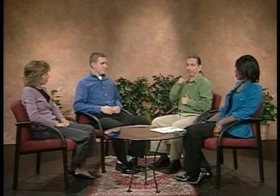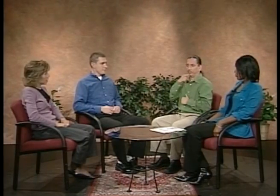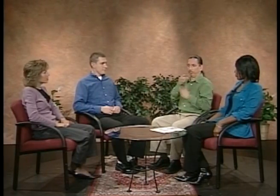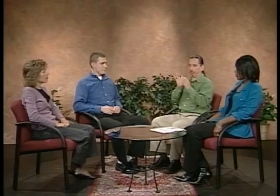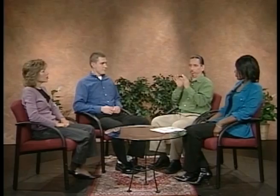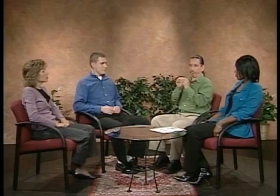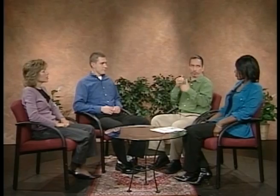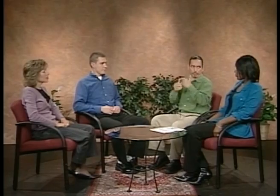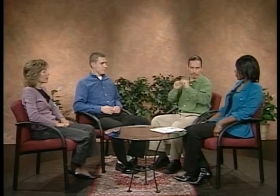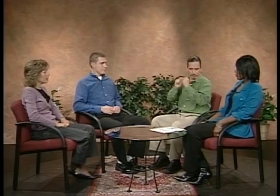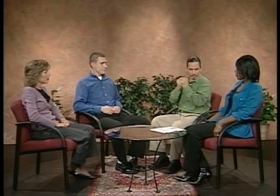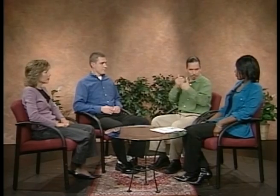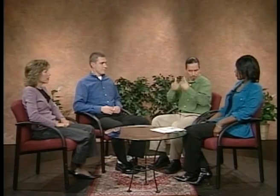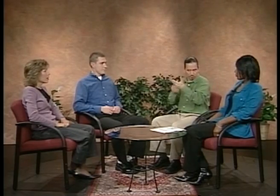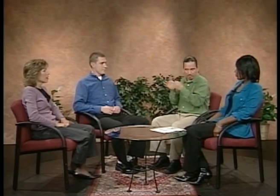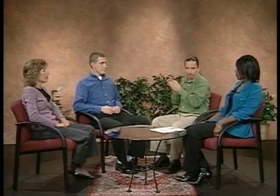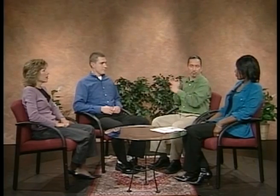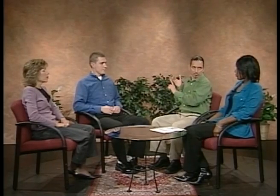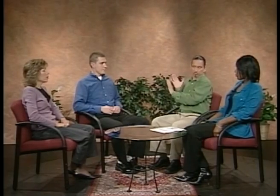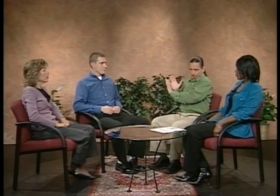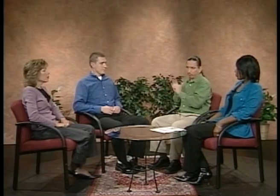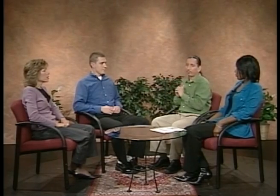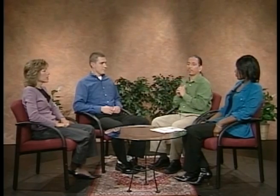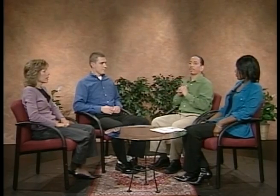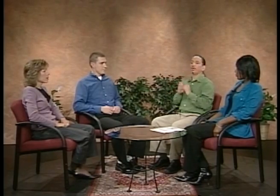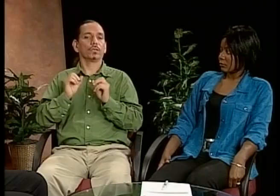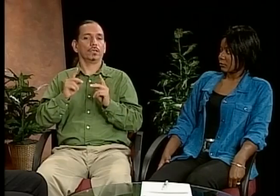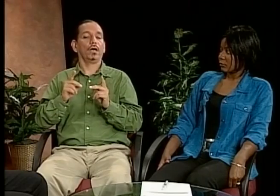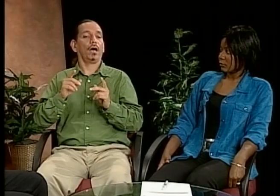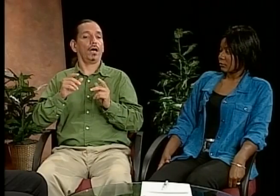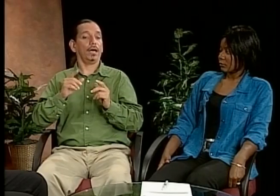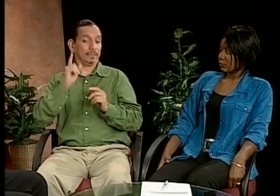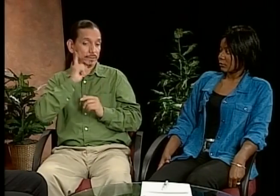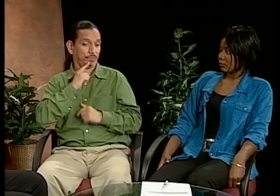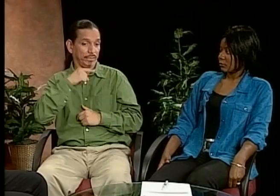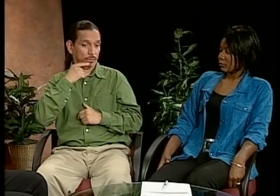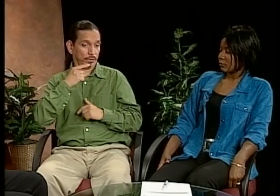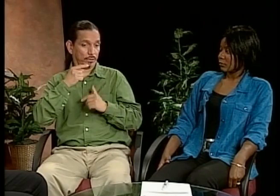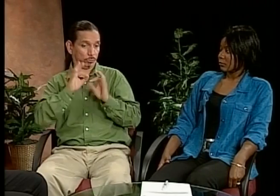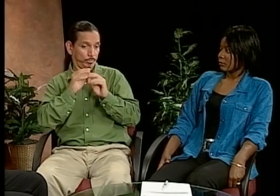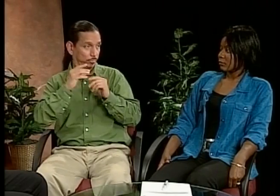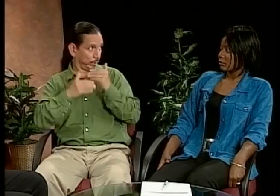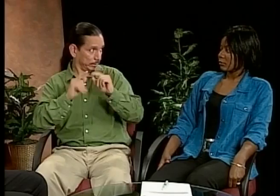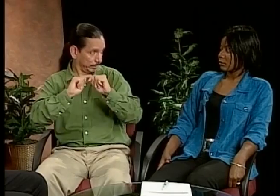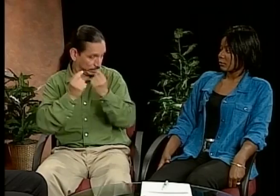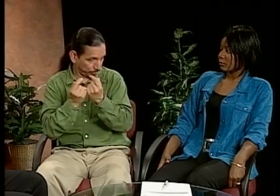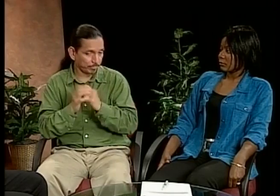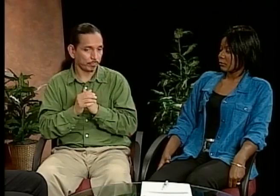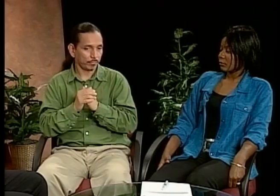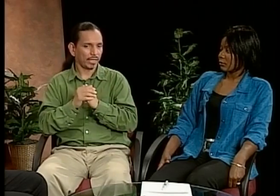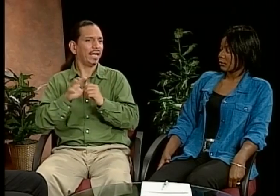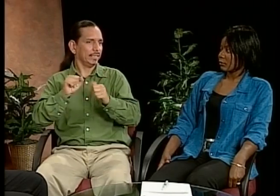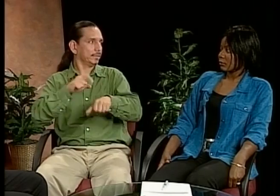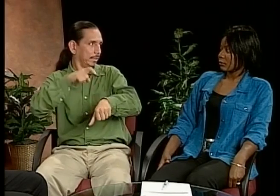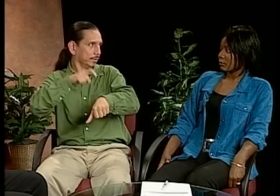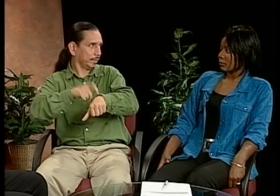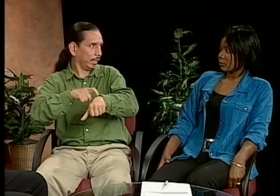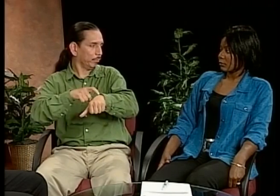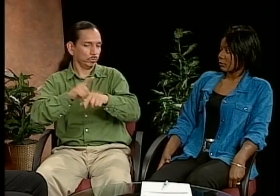As I was just explaining, we're going to work together as a deaf hearing team, and it's a little bit of a different process maybe than you've